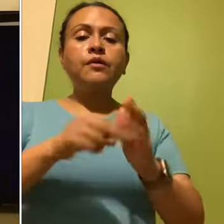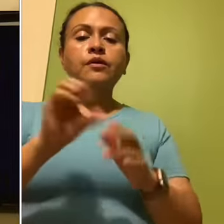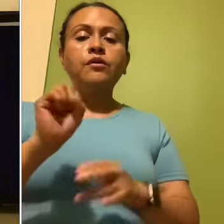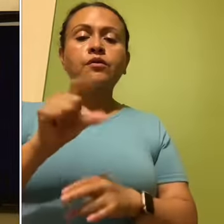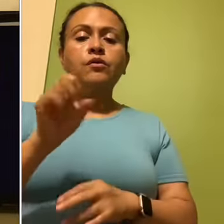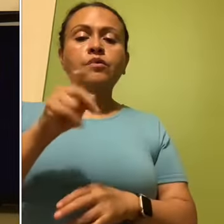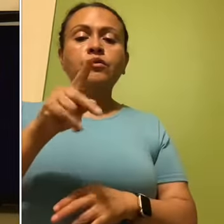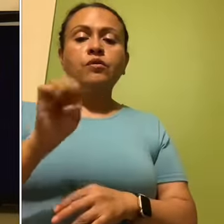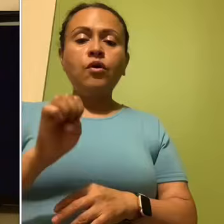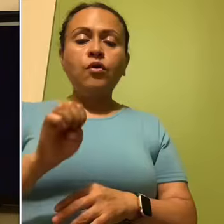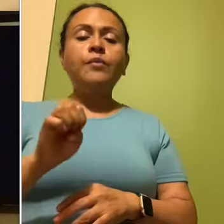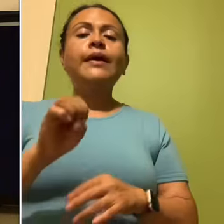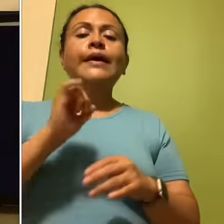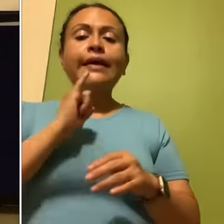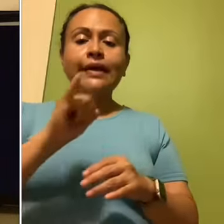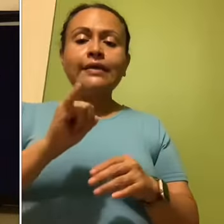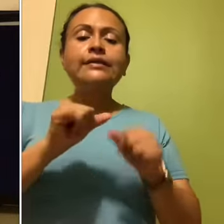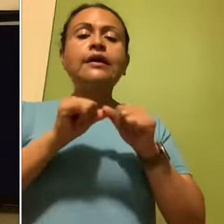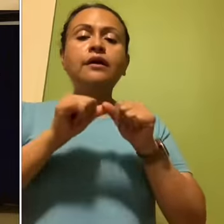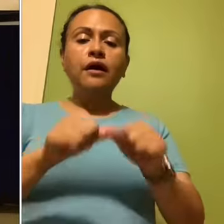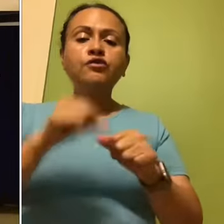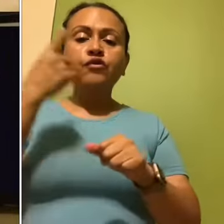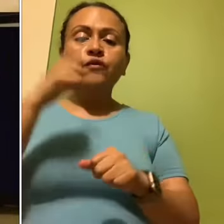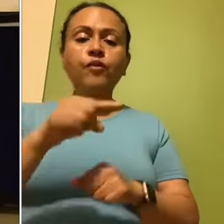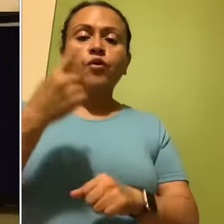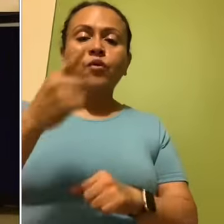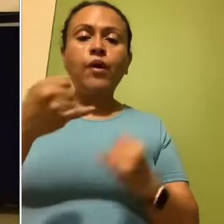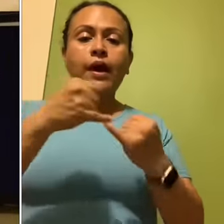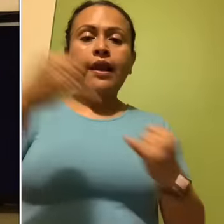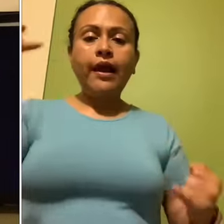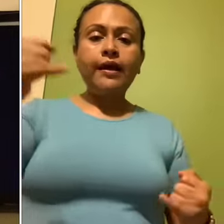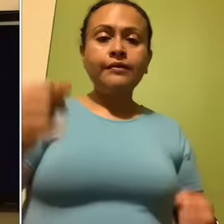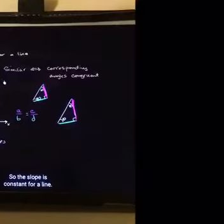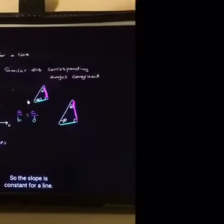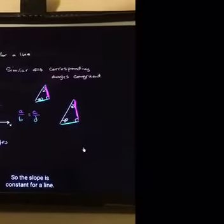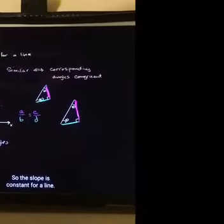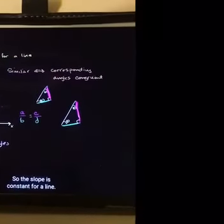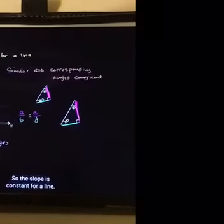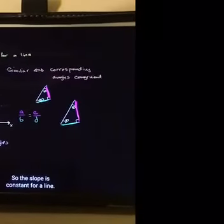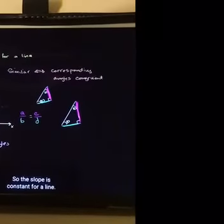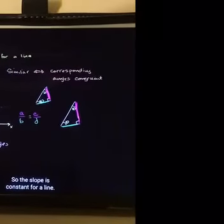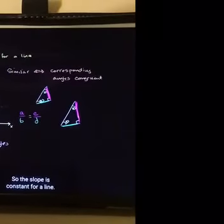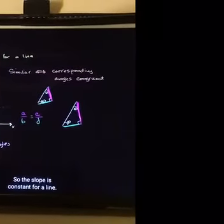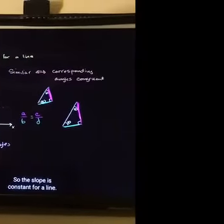constant. That is the definition of slope. So the slope is constant for a line.